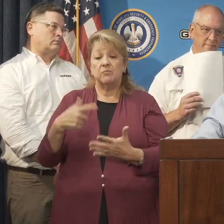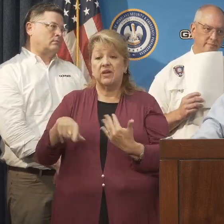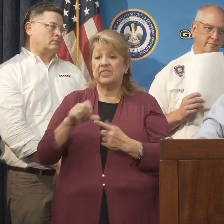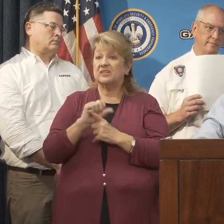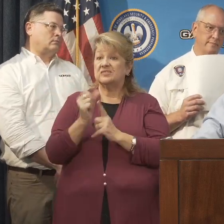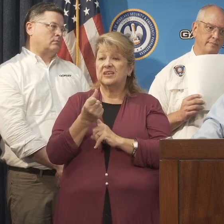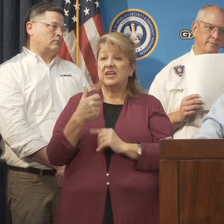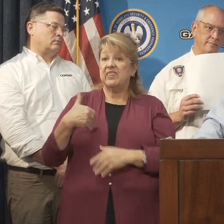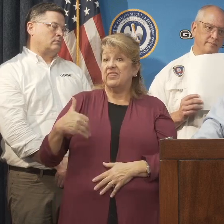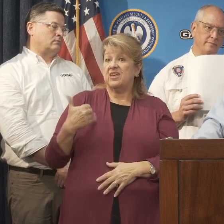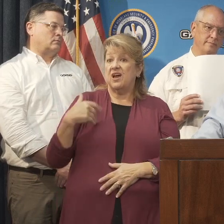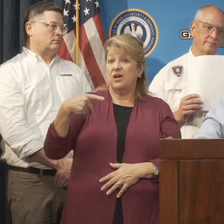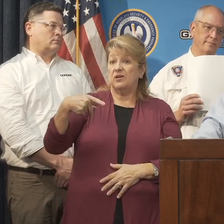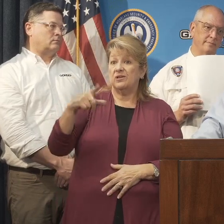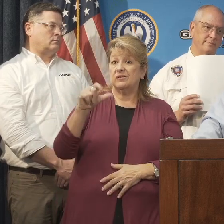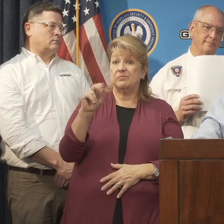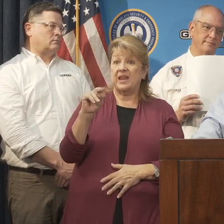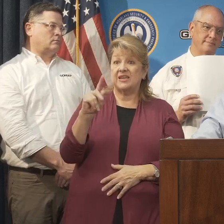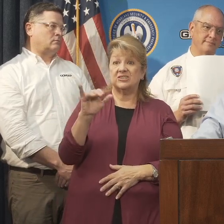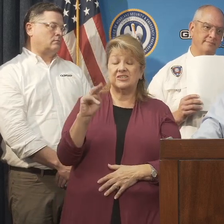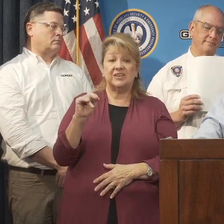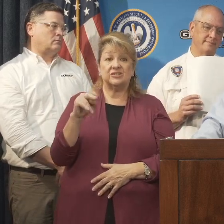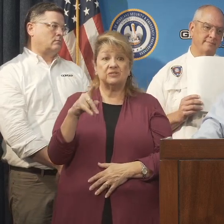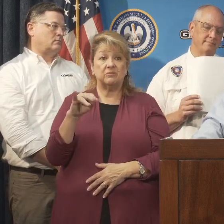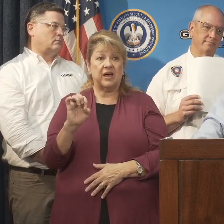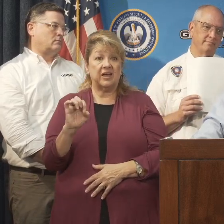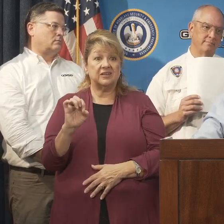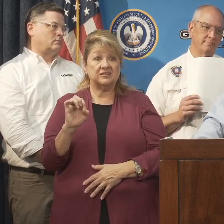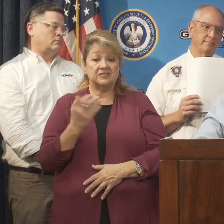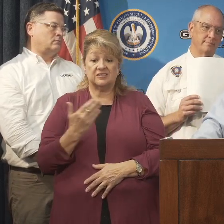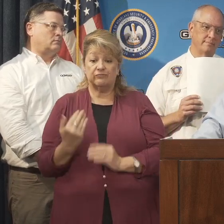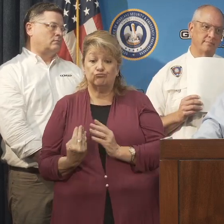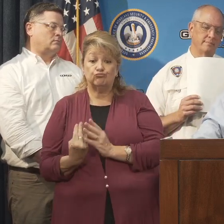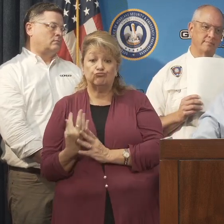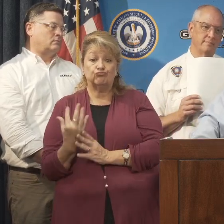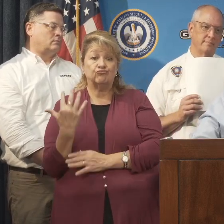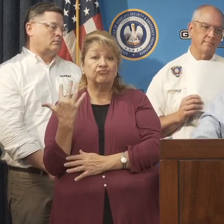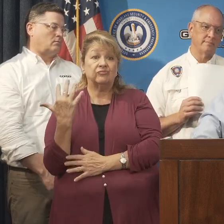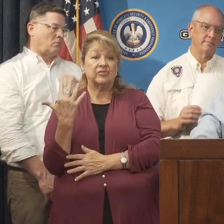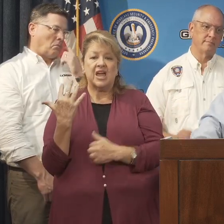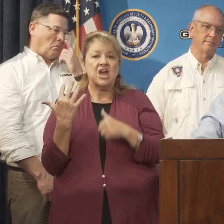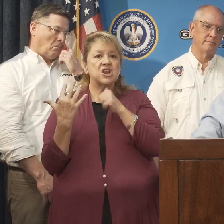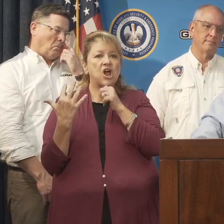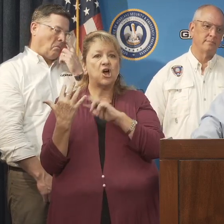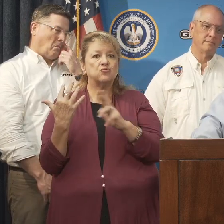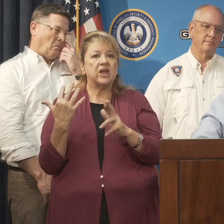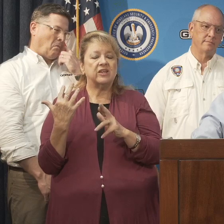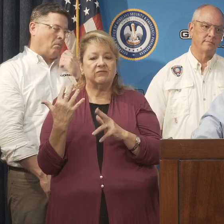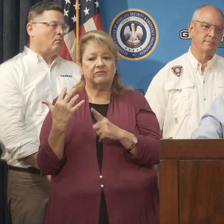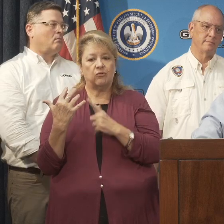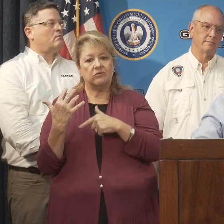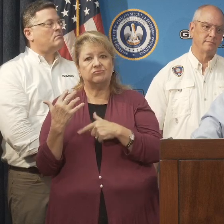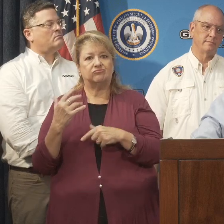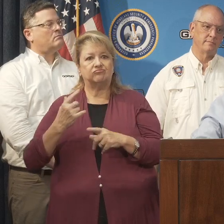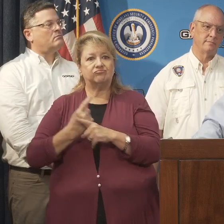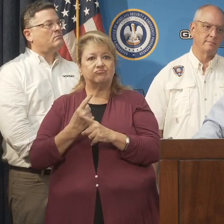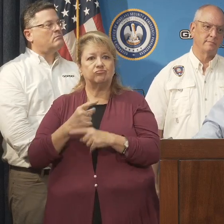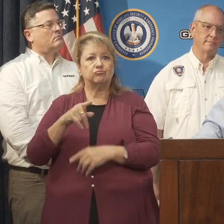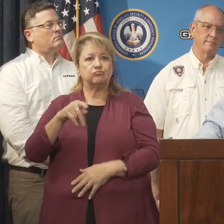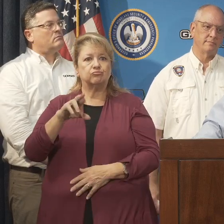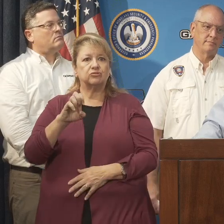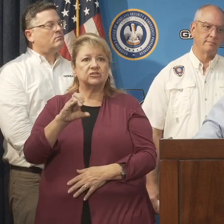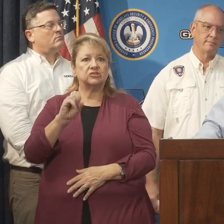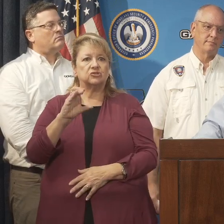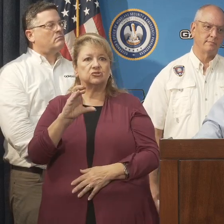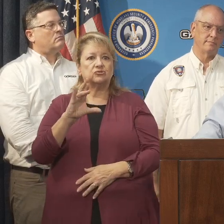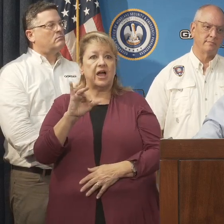young plantation pine, you know, stuff that is not yet suitable for prescribed burning, you know, it races across